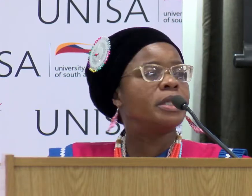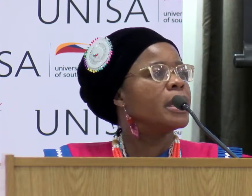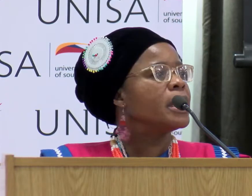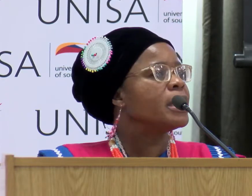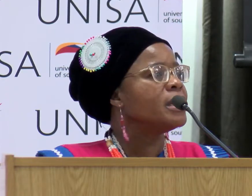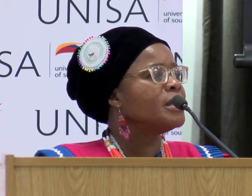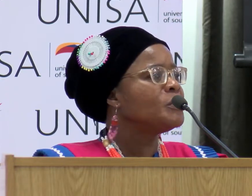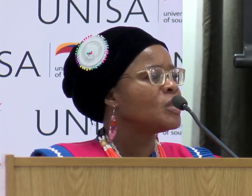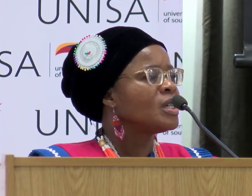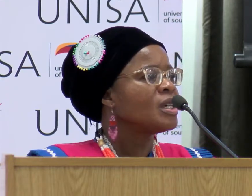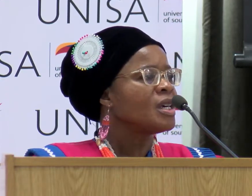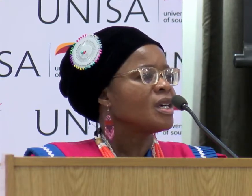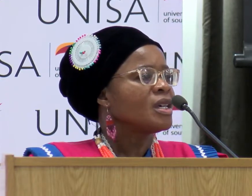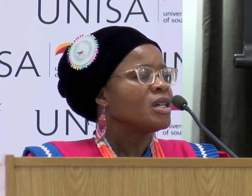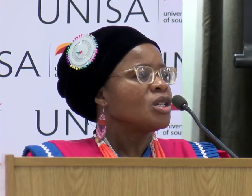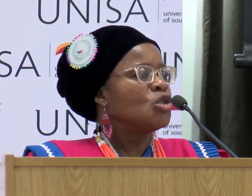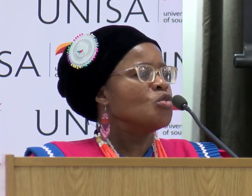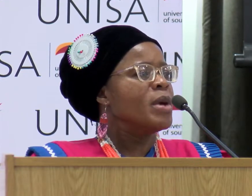goeiedag, good day,